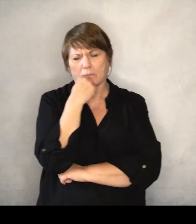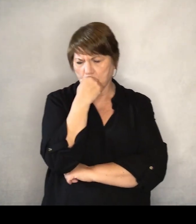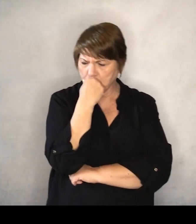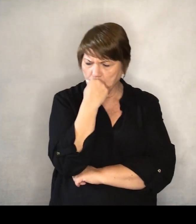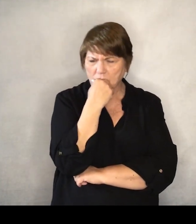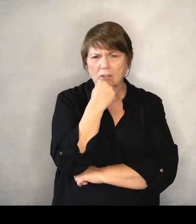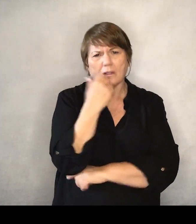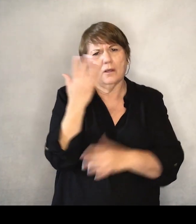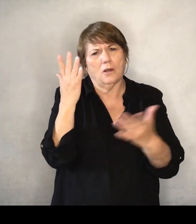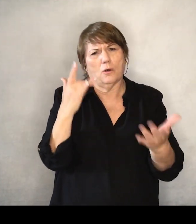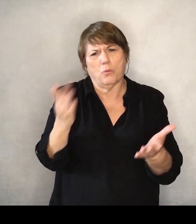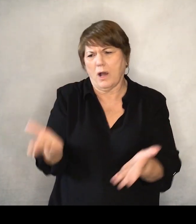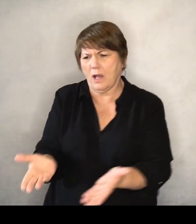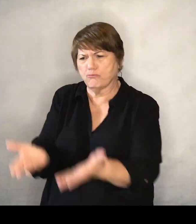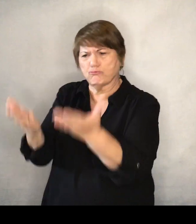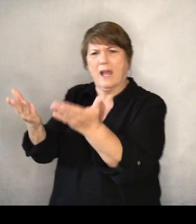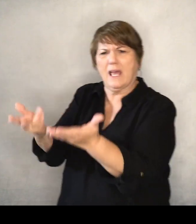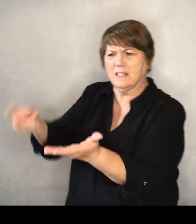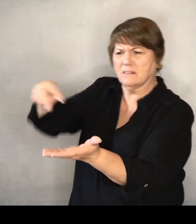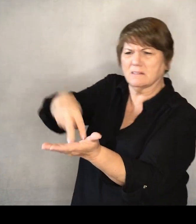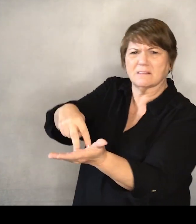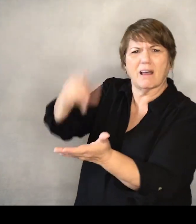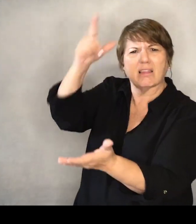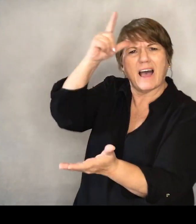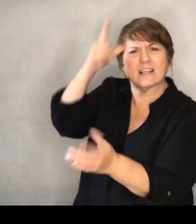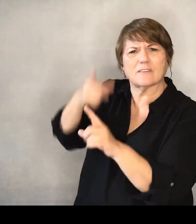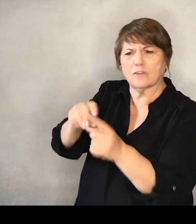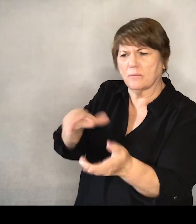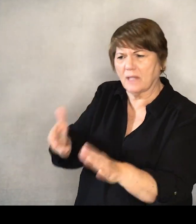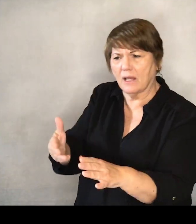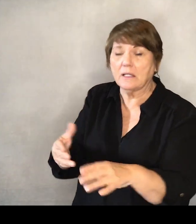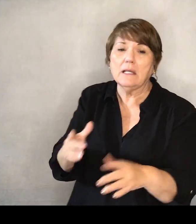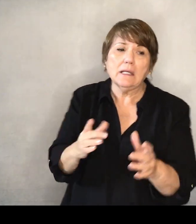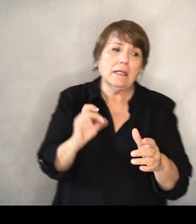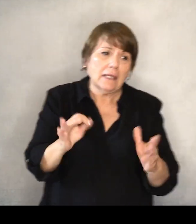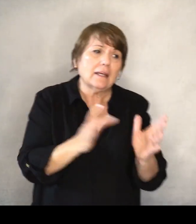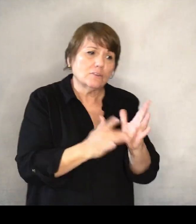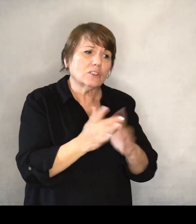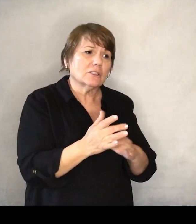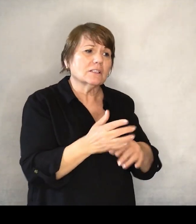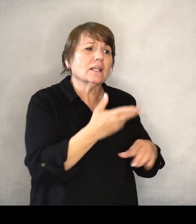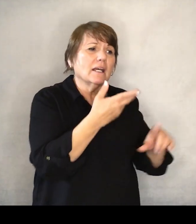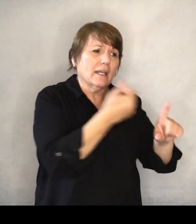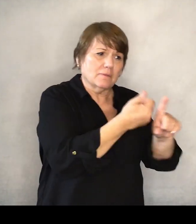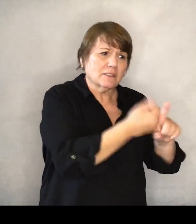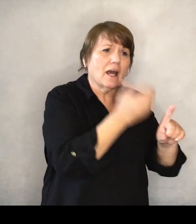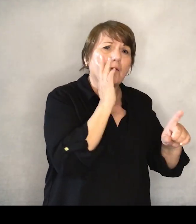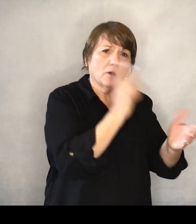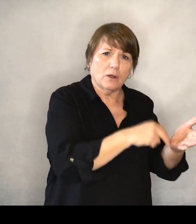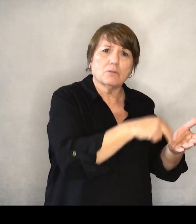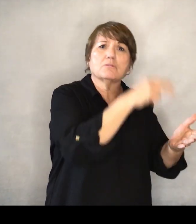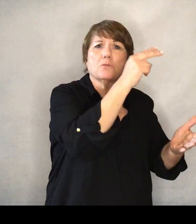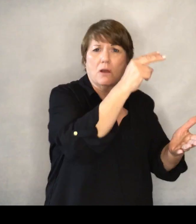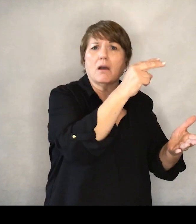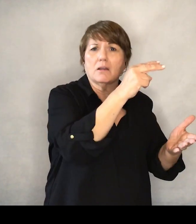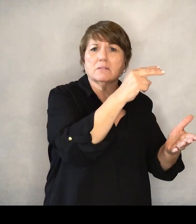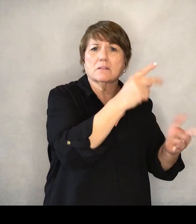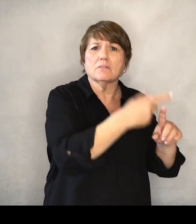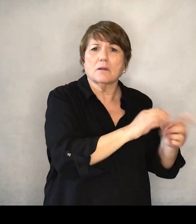why bother raising Lazarus from the dead if Jesus knew he was going to rise from the dead shortly